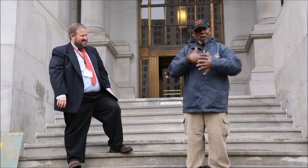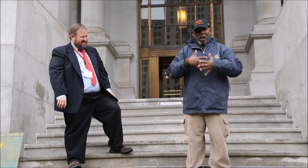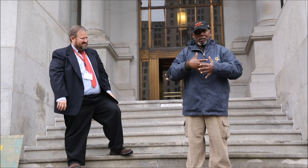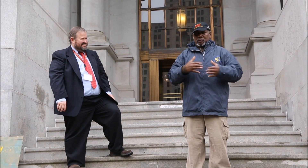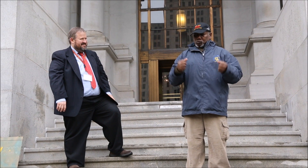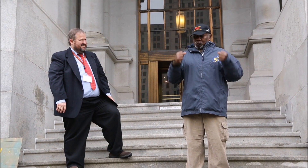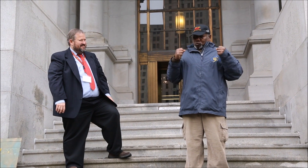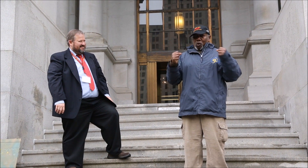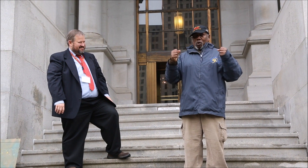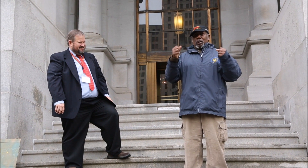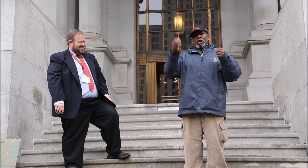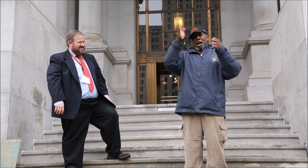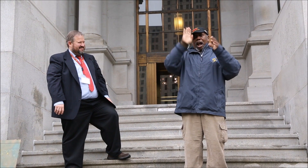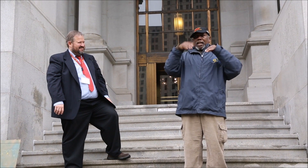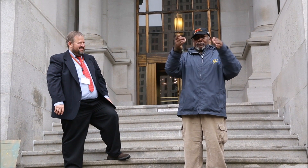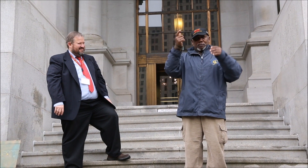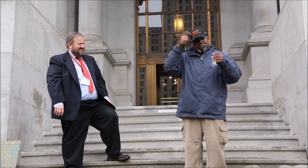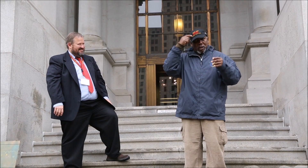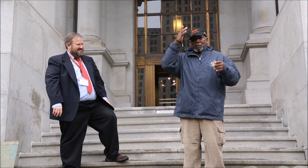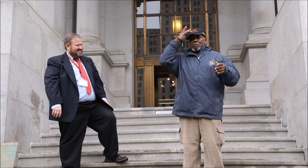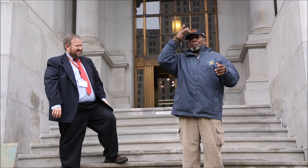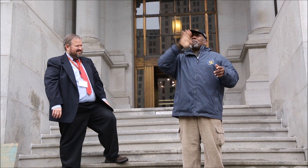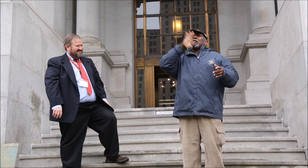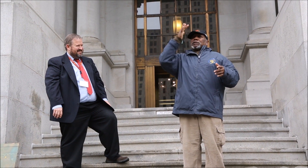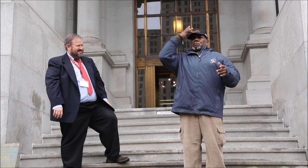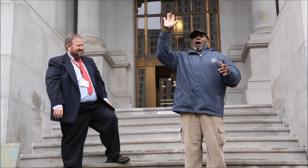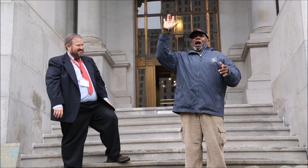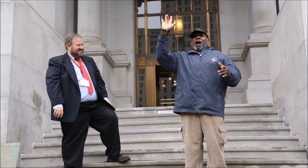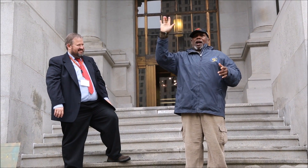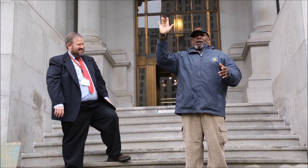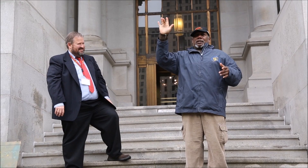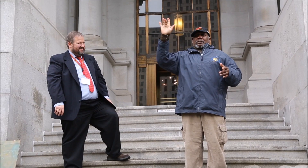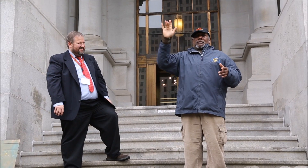live interpreter there. And they said, well, but there aren't any available. There are none available.